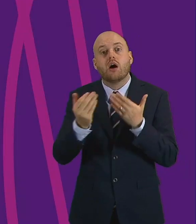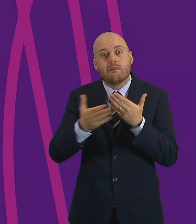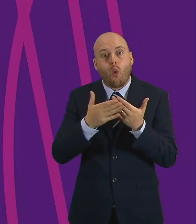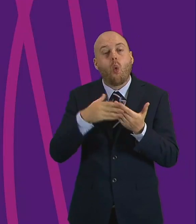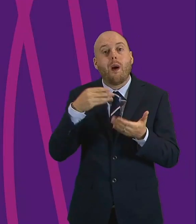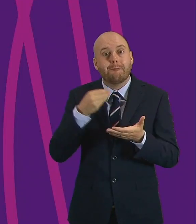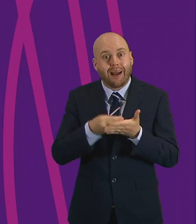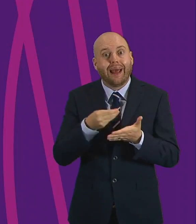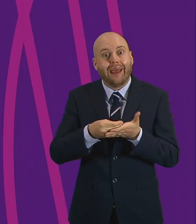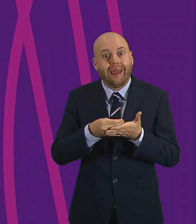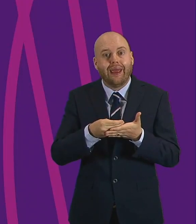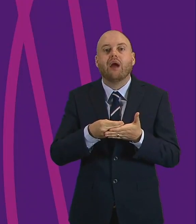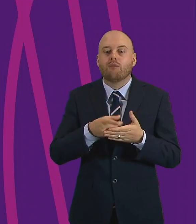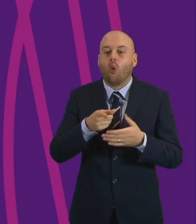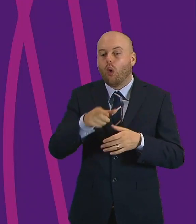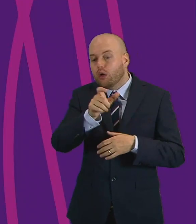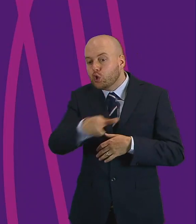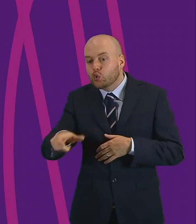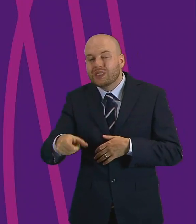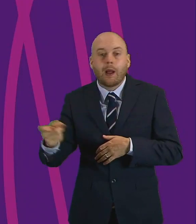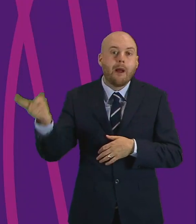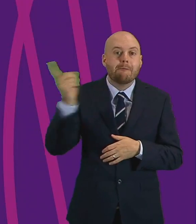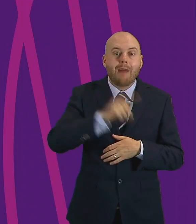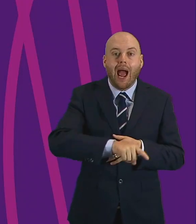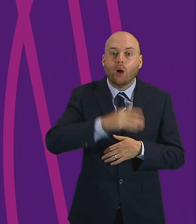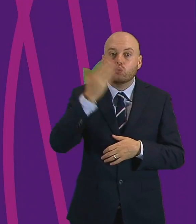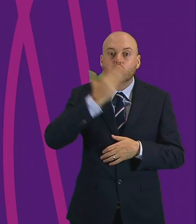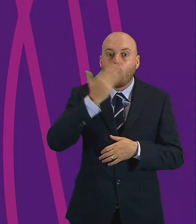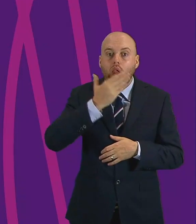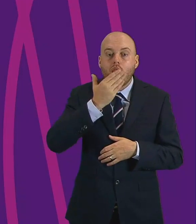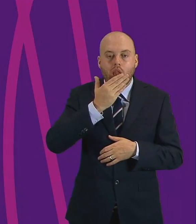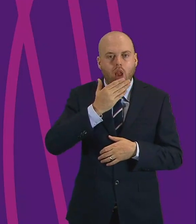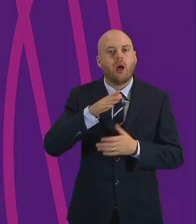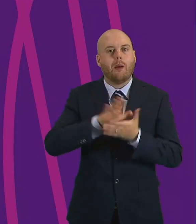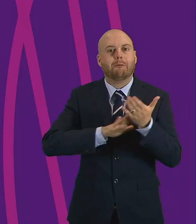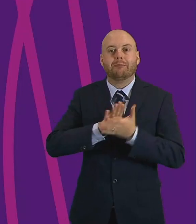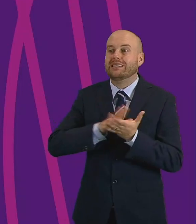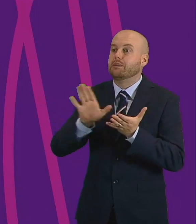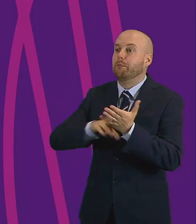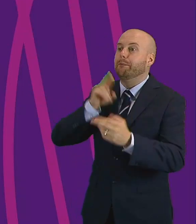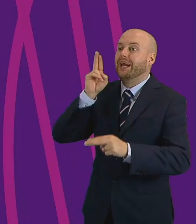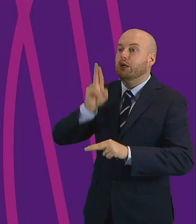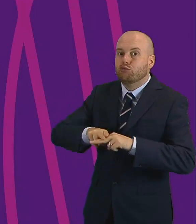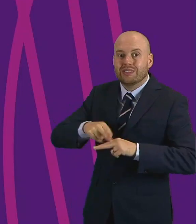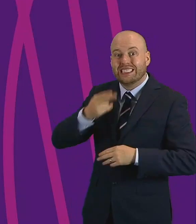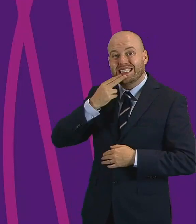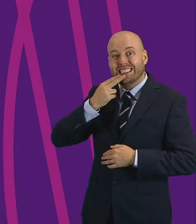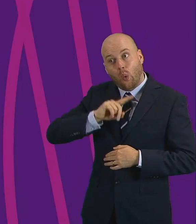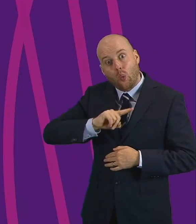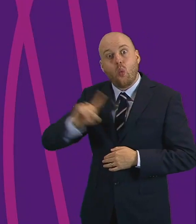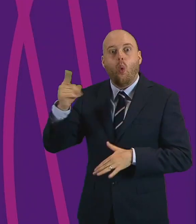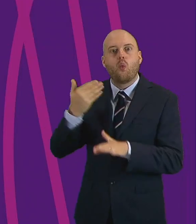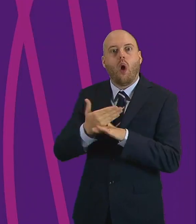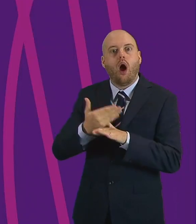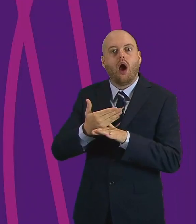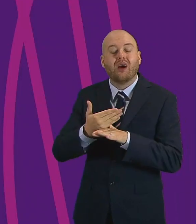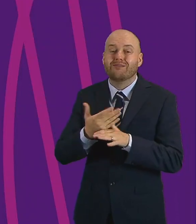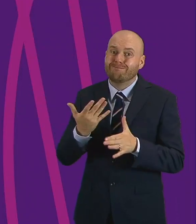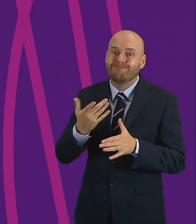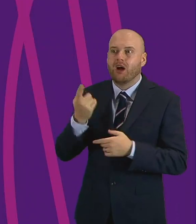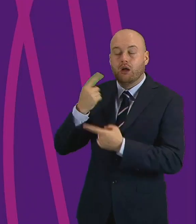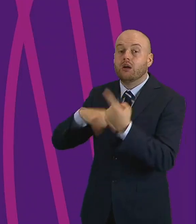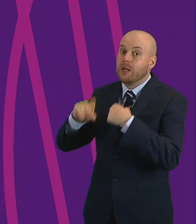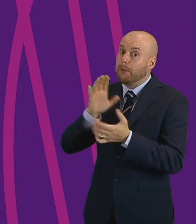school to the scale that will enable parents to get back to work, which is something parents are all beginning to think about